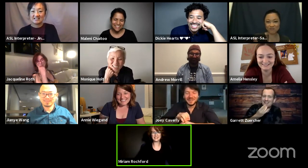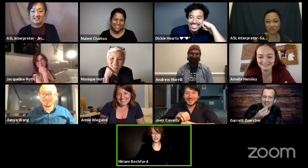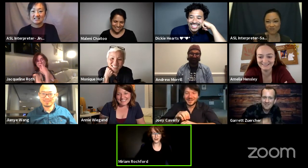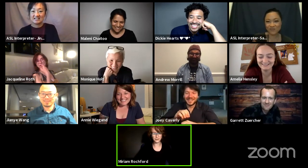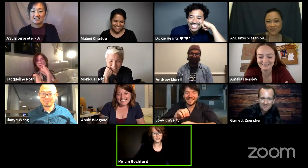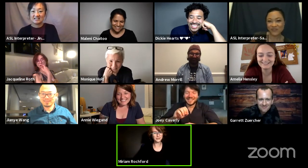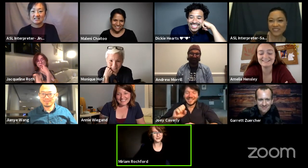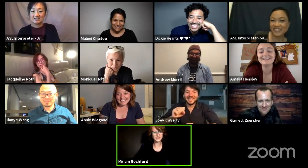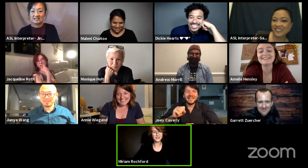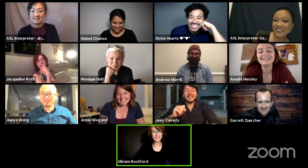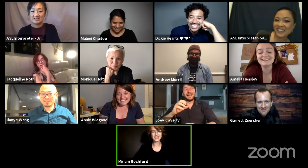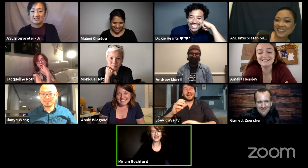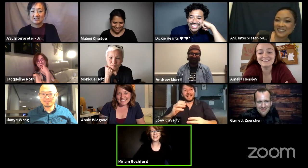So,